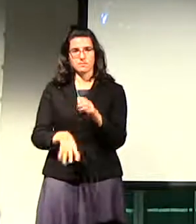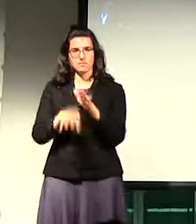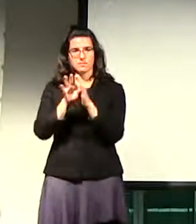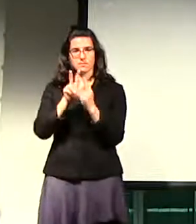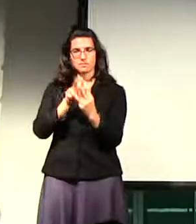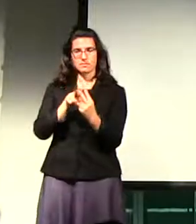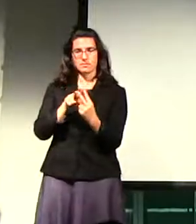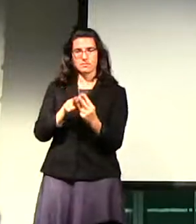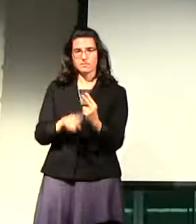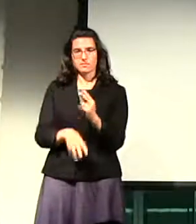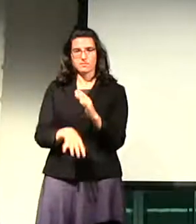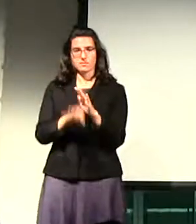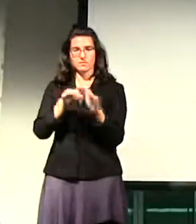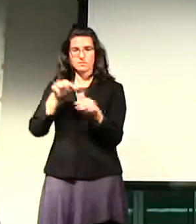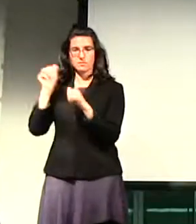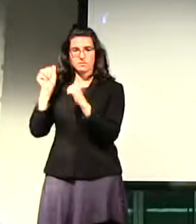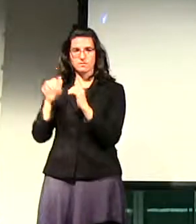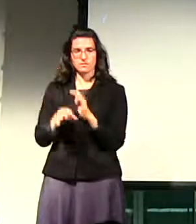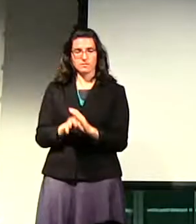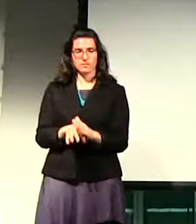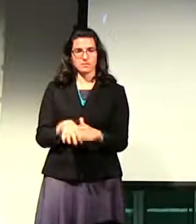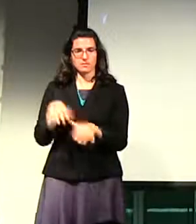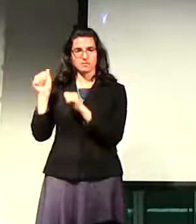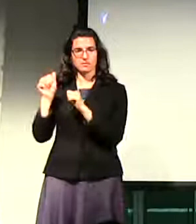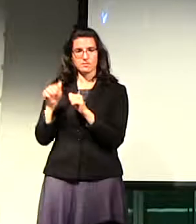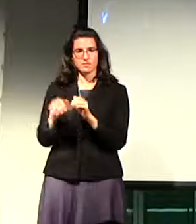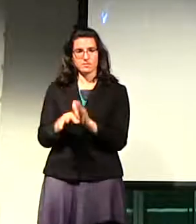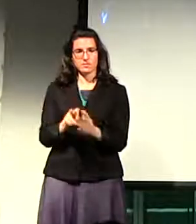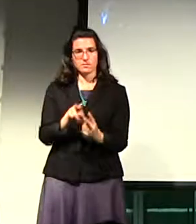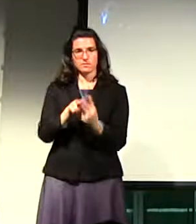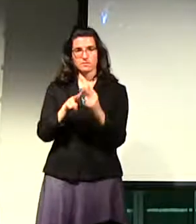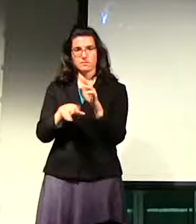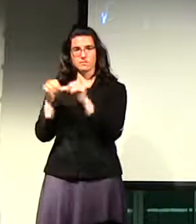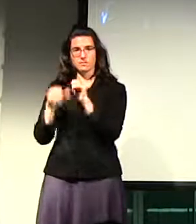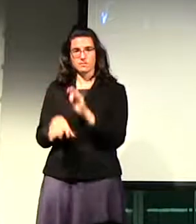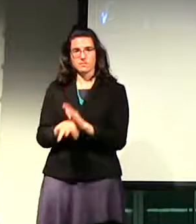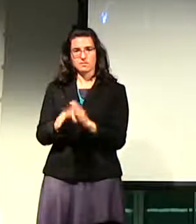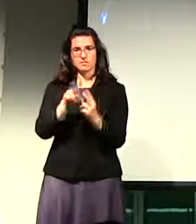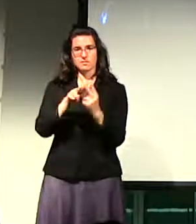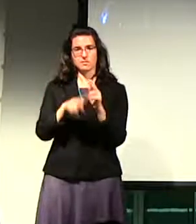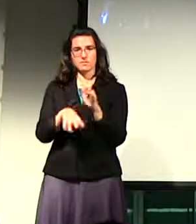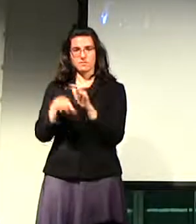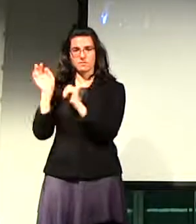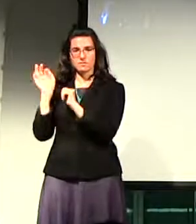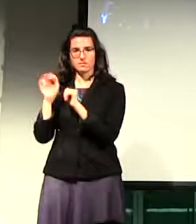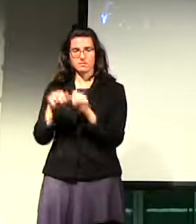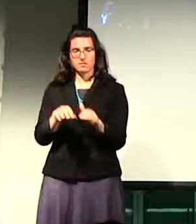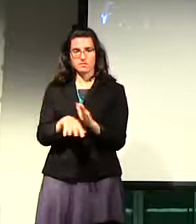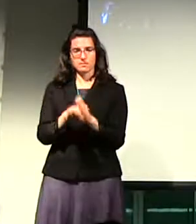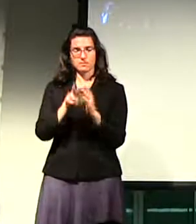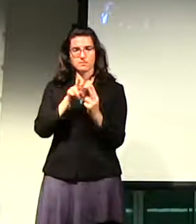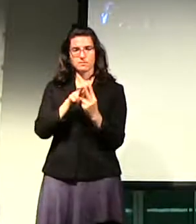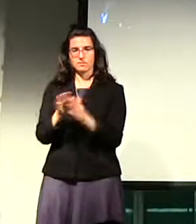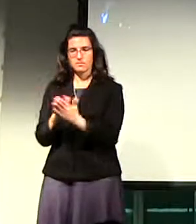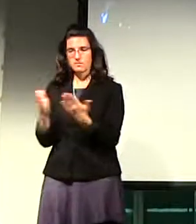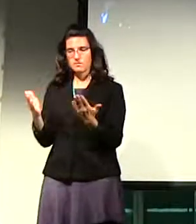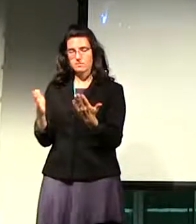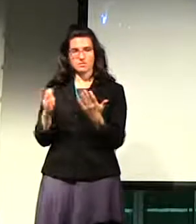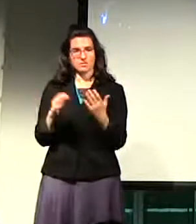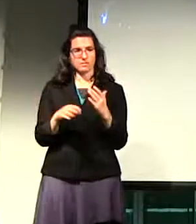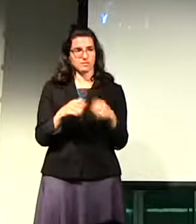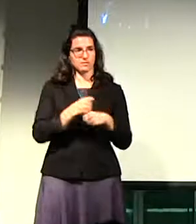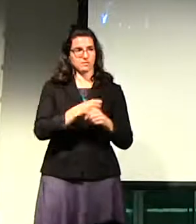chair, founding chair, founding chair, founding chair, founding chair, founding chair,